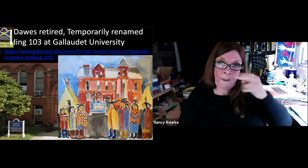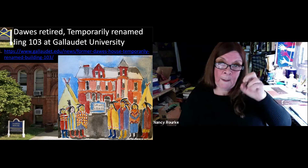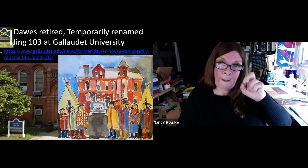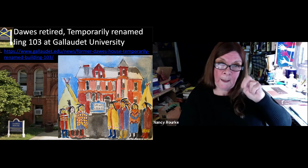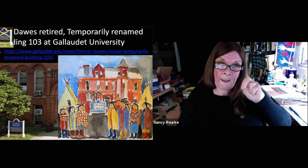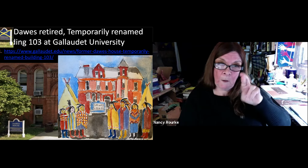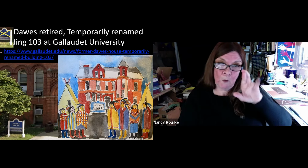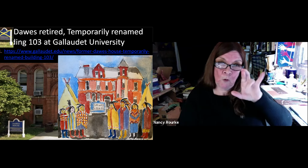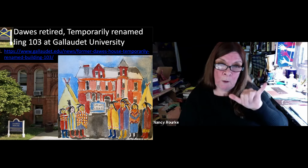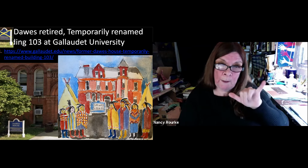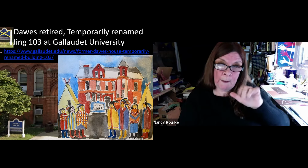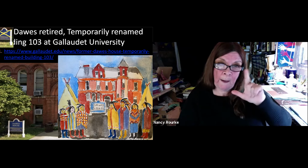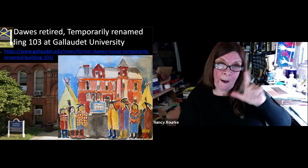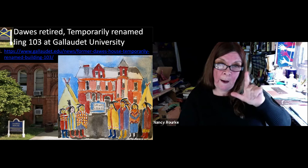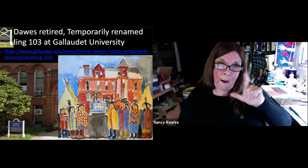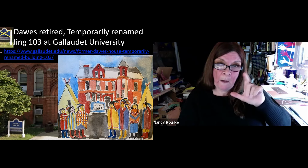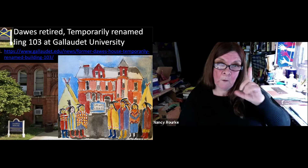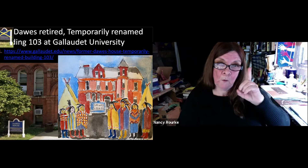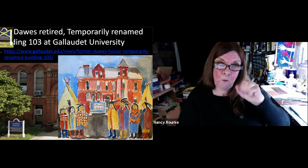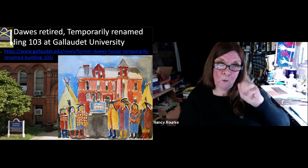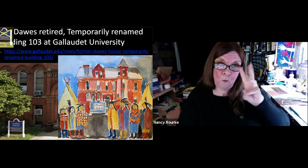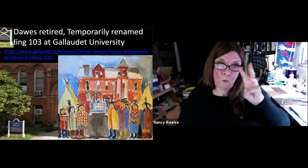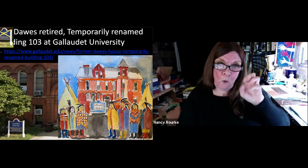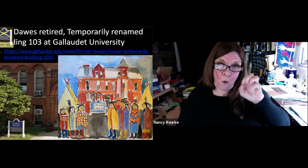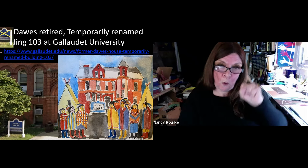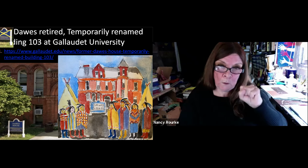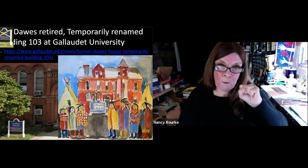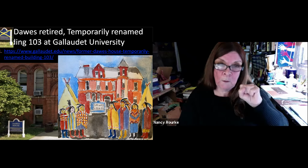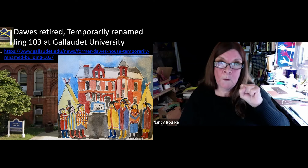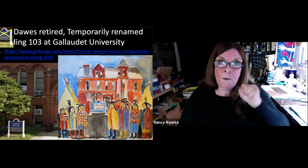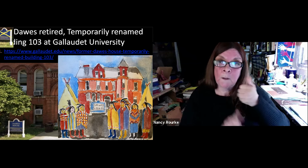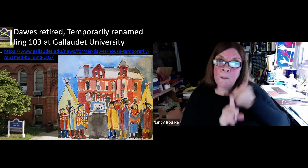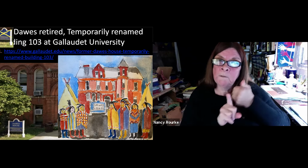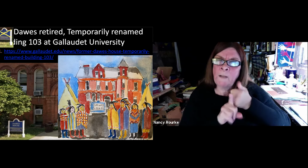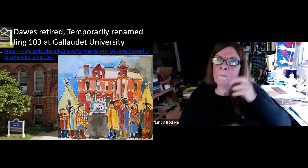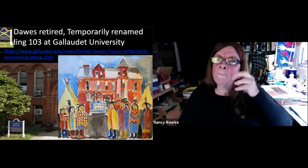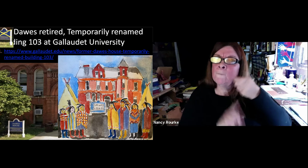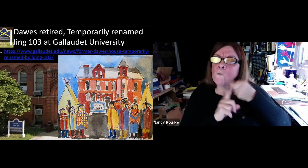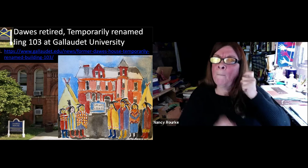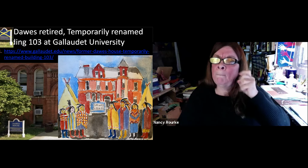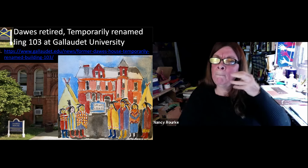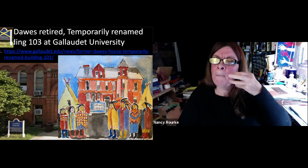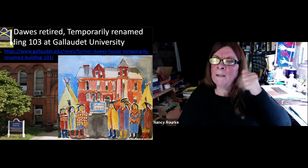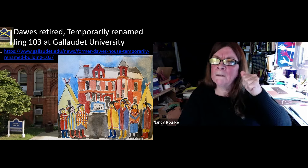The reason for it is because this connects to Henry L. Dawes.